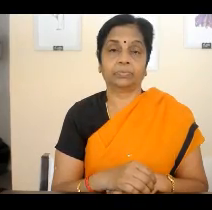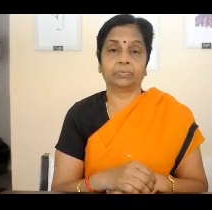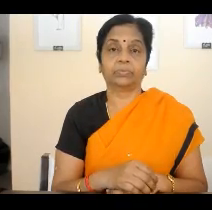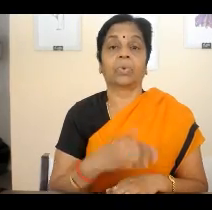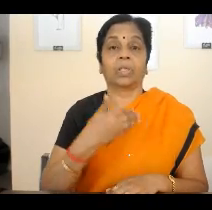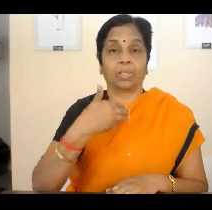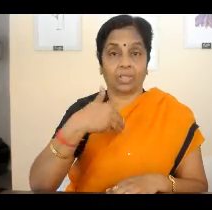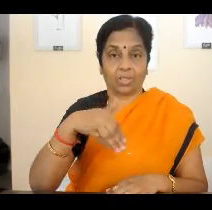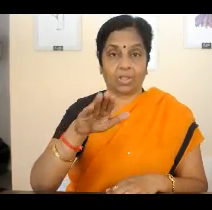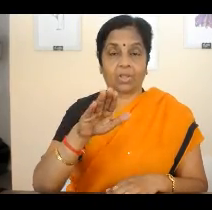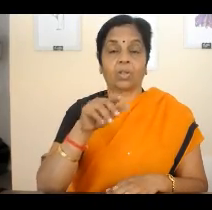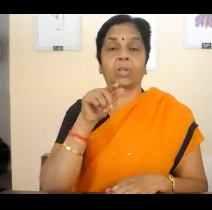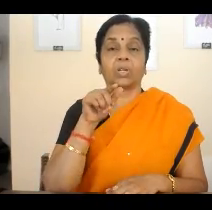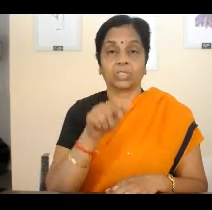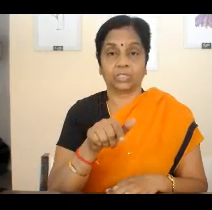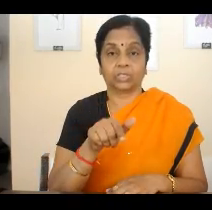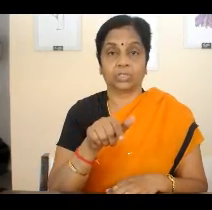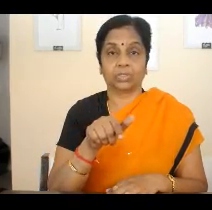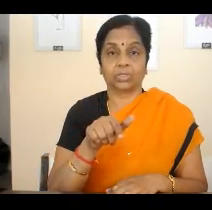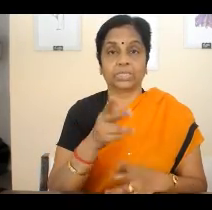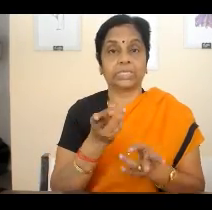Therefore, it should be changed.